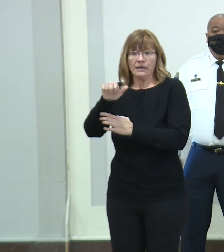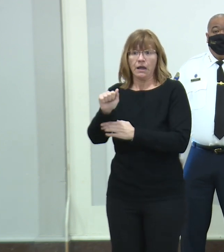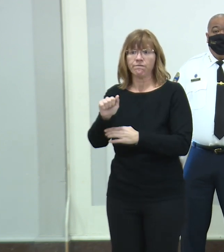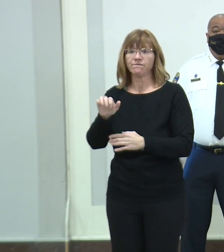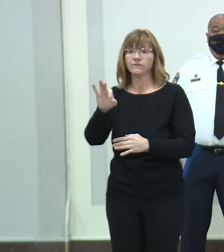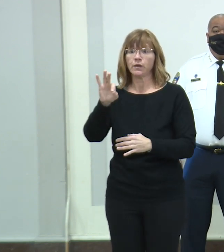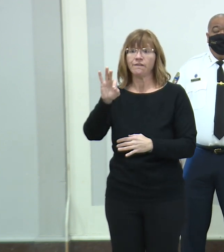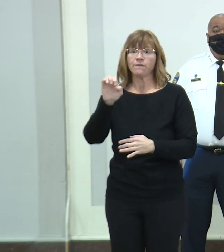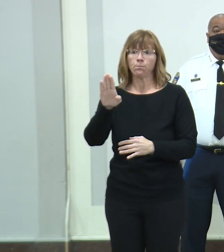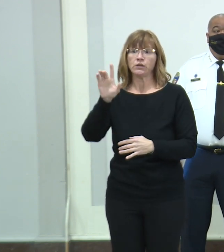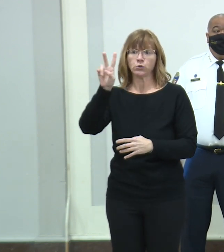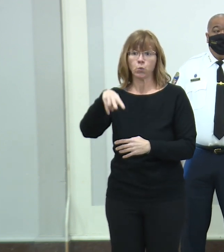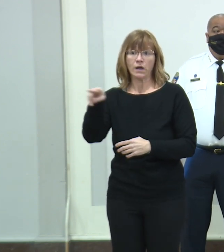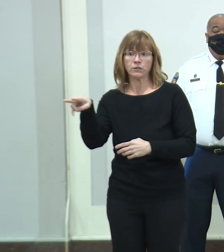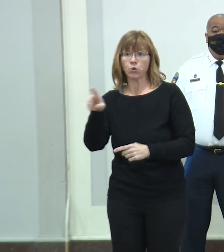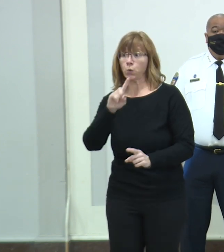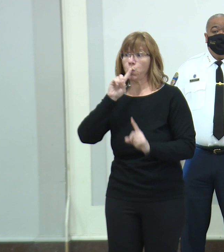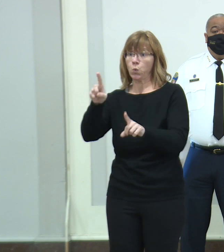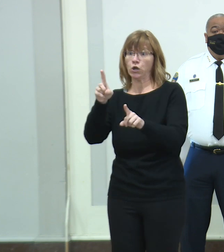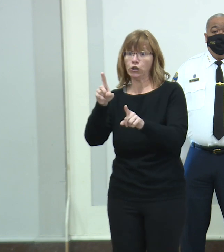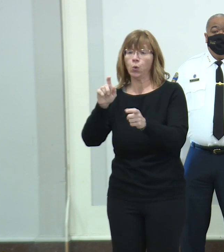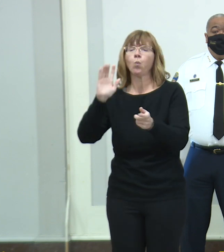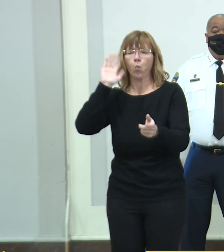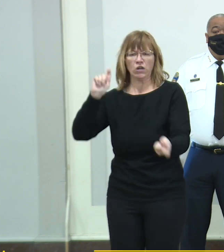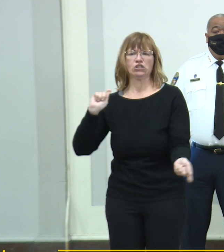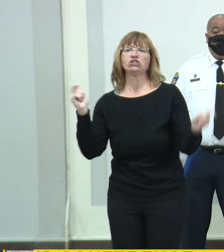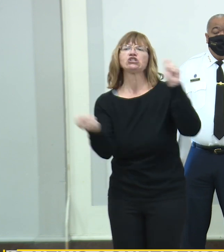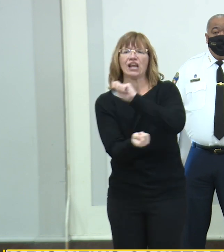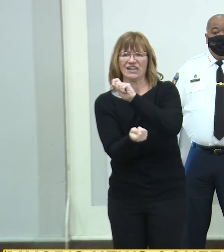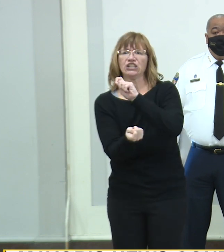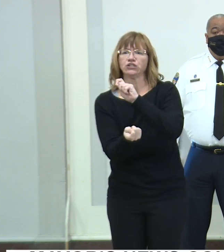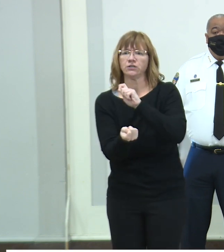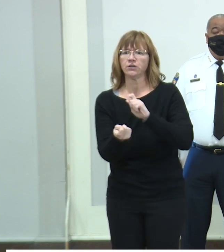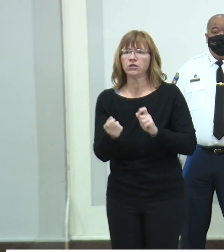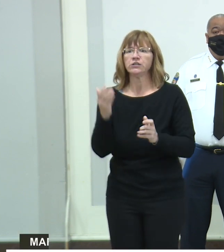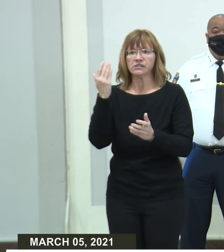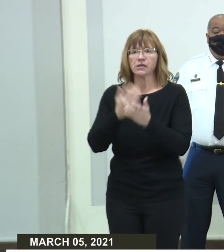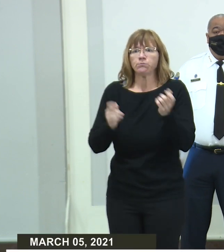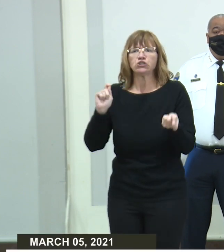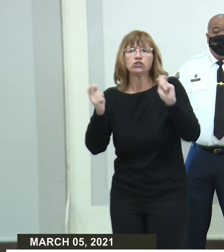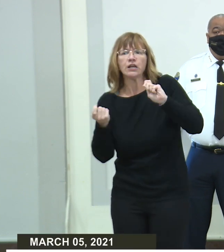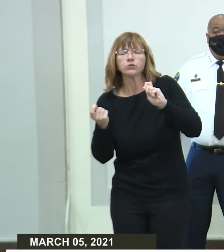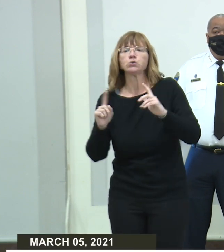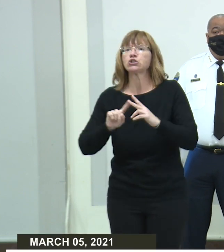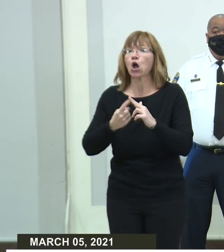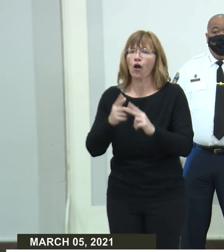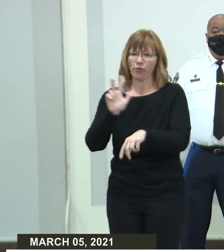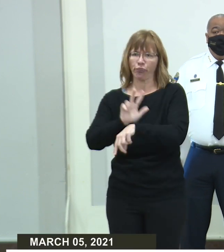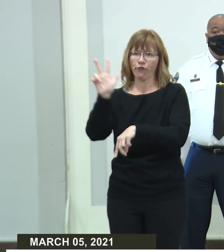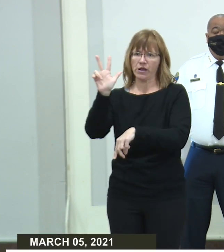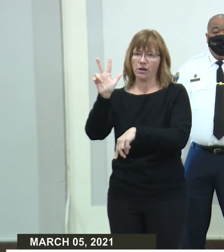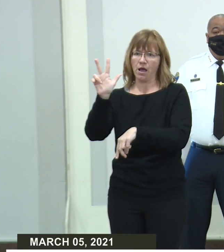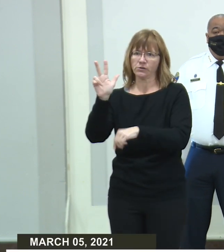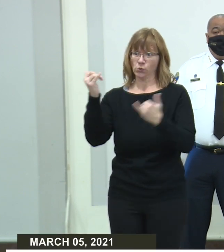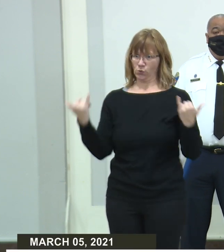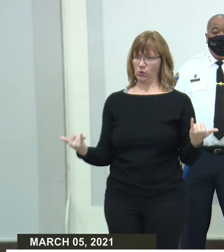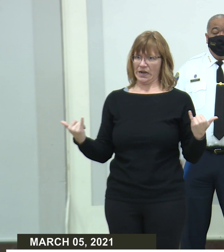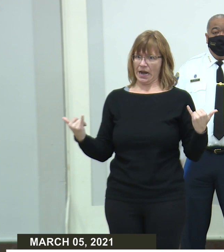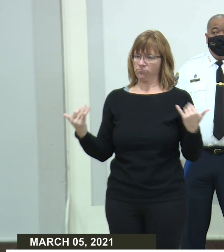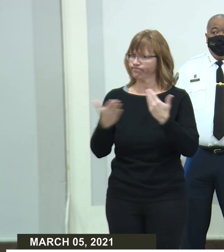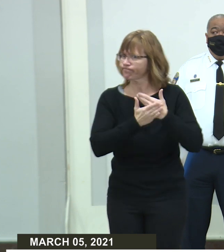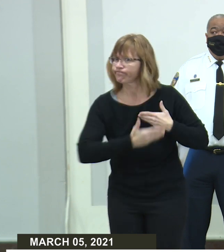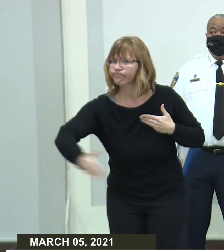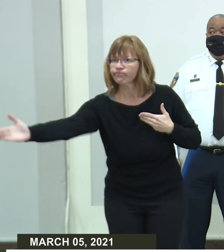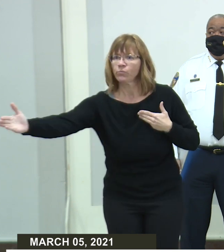has been revised. The minor updates to those mandates will take effect at 3 p.m. today. You can see